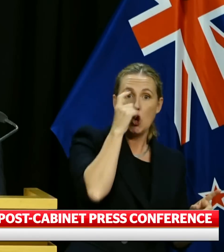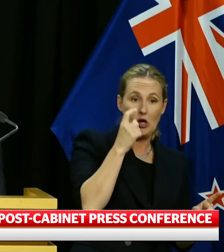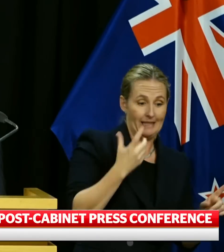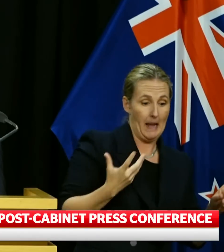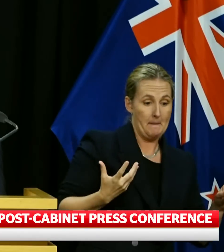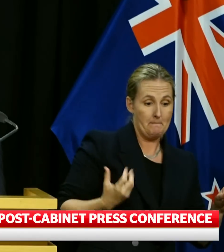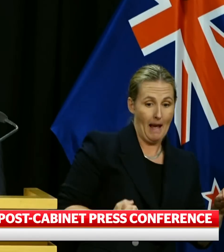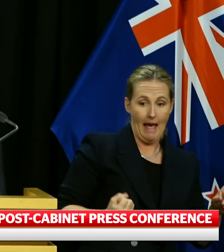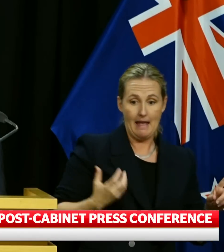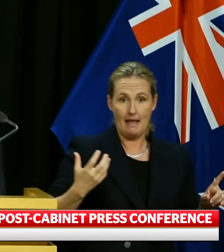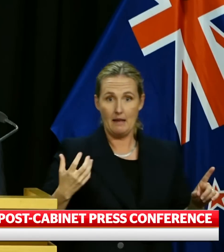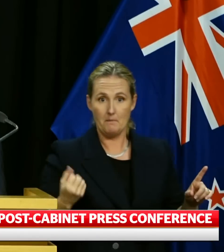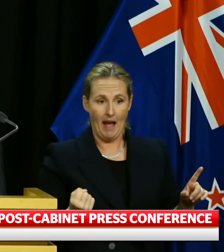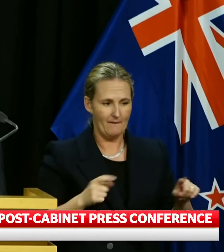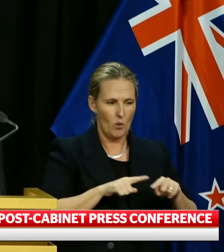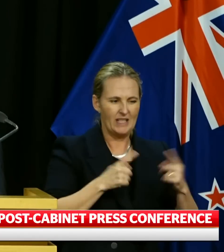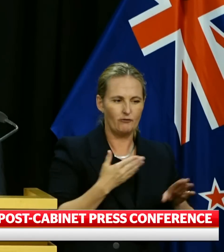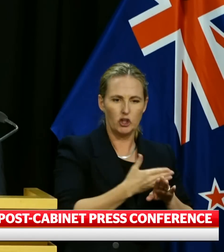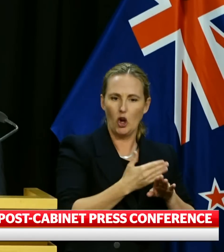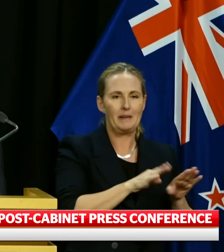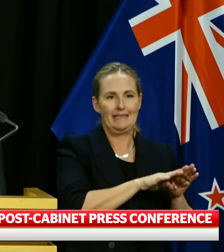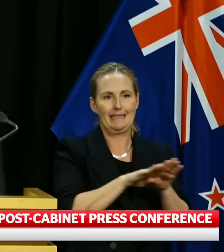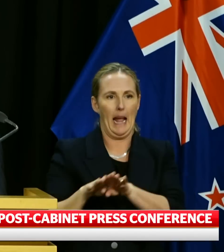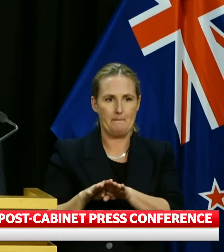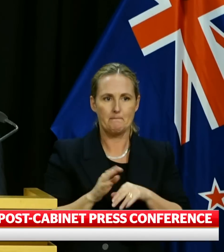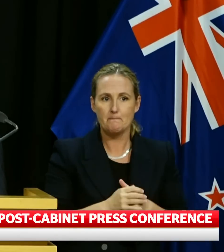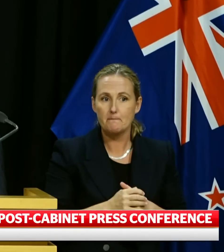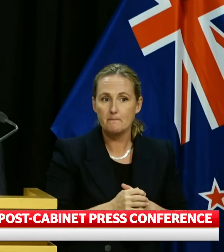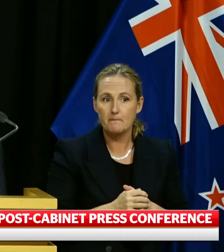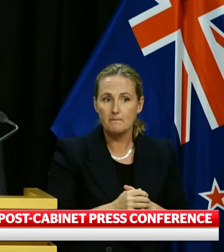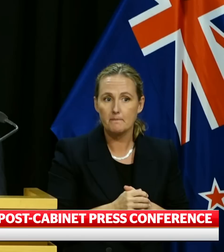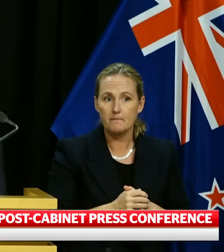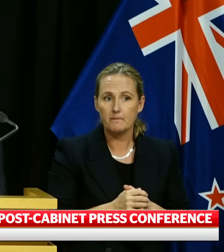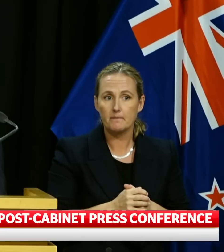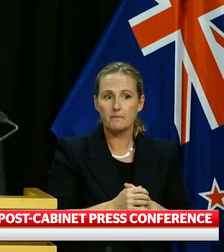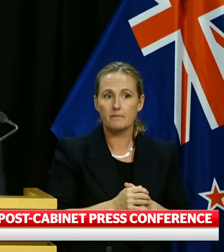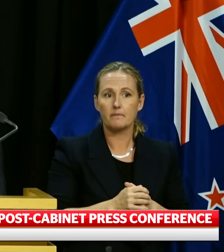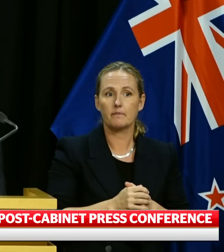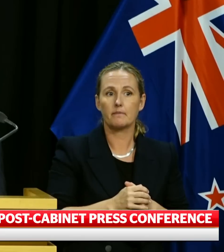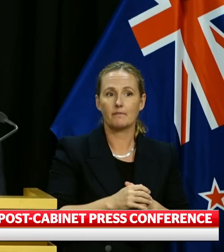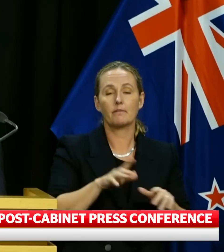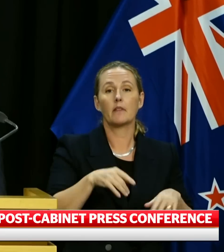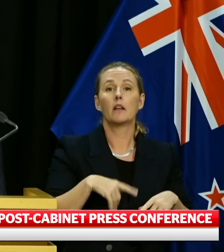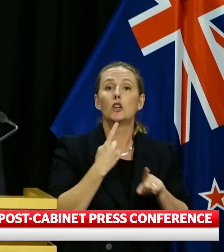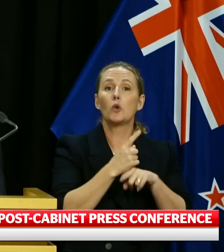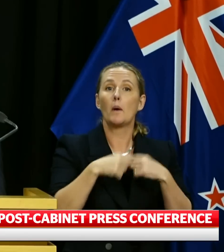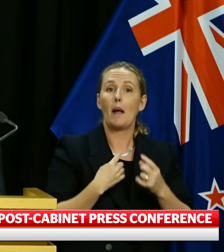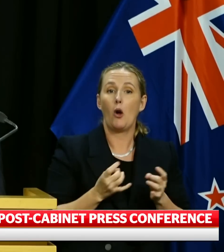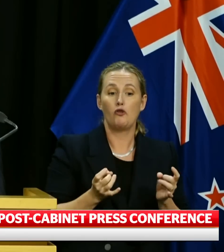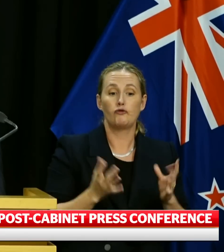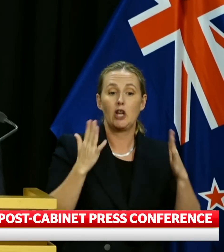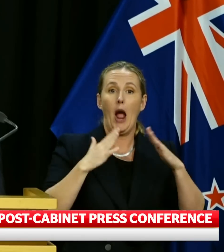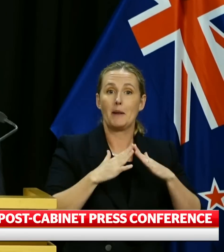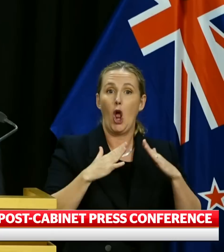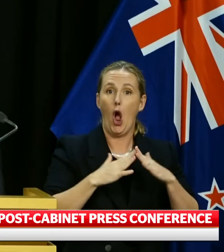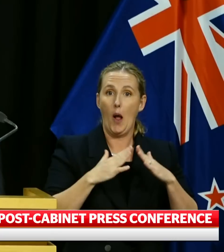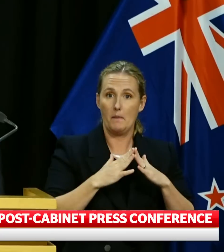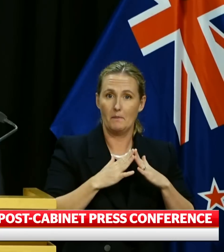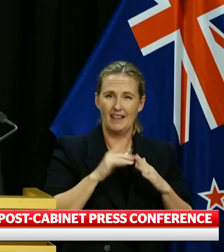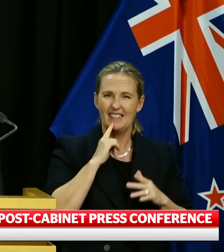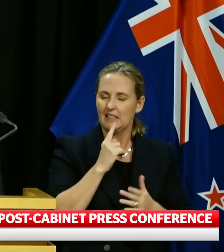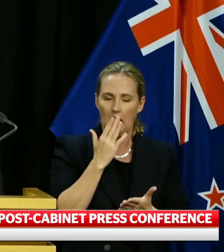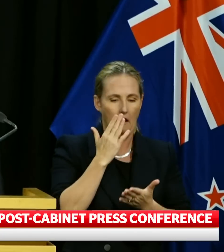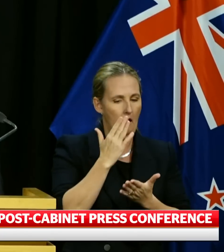boasted about the offer that was given to aged care, but the aged care sector said it was half of what was promised, half of what was needed, that it's not going to